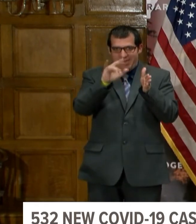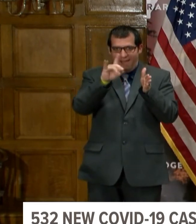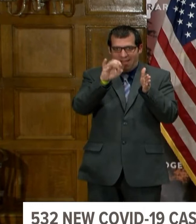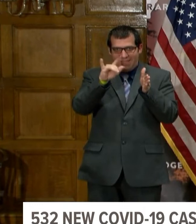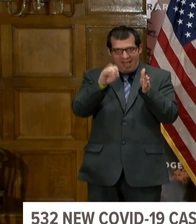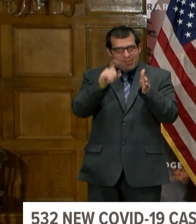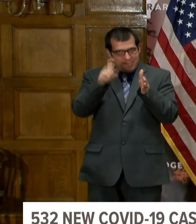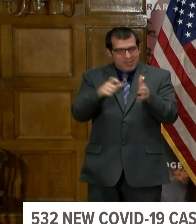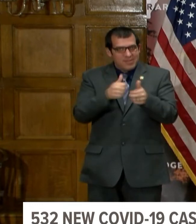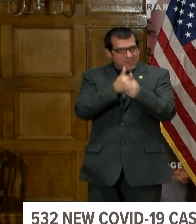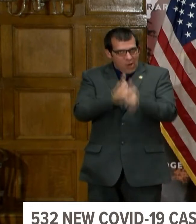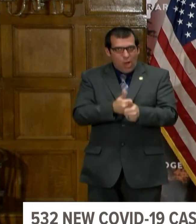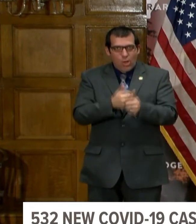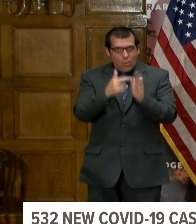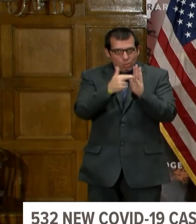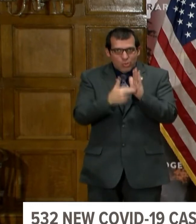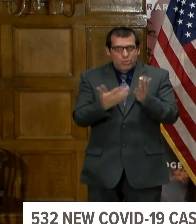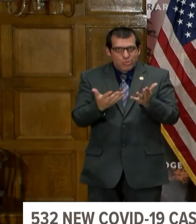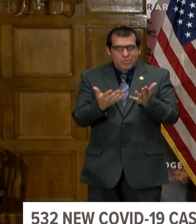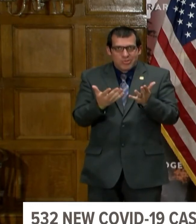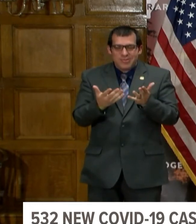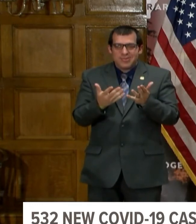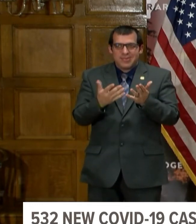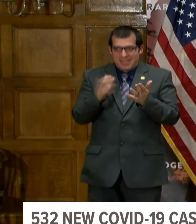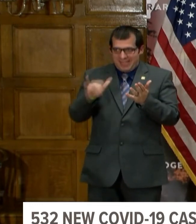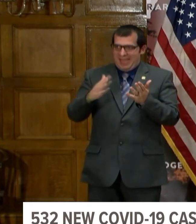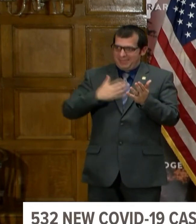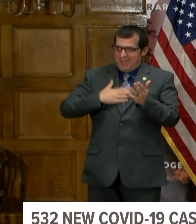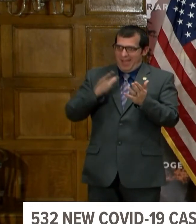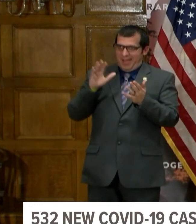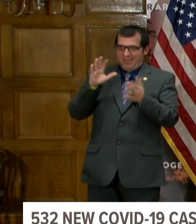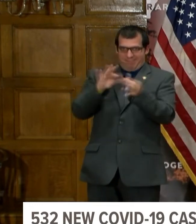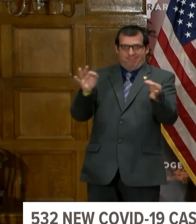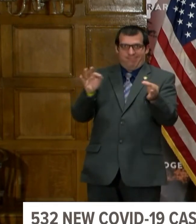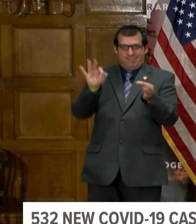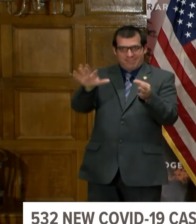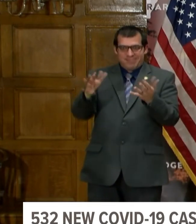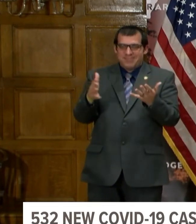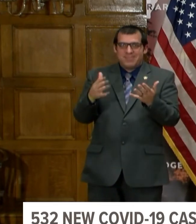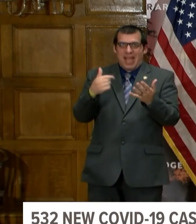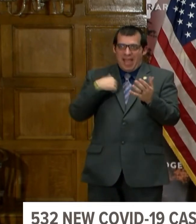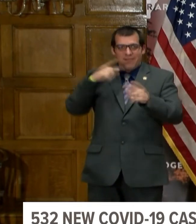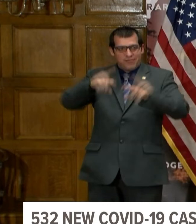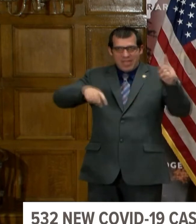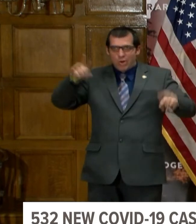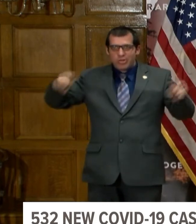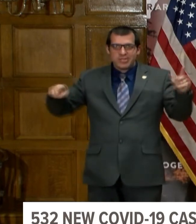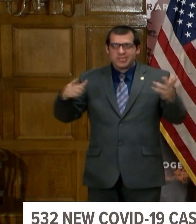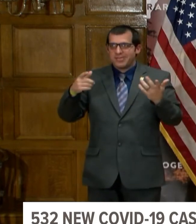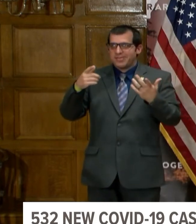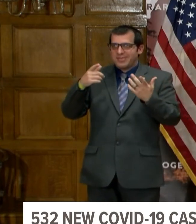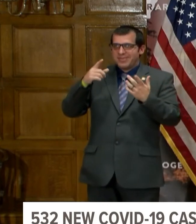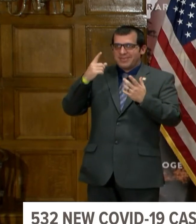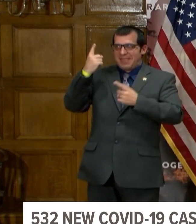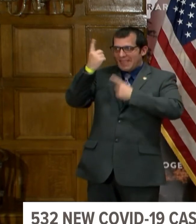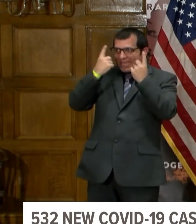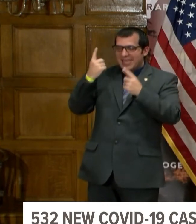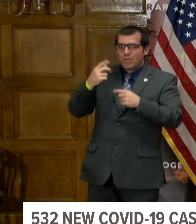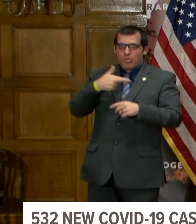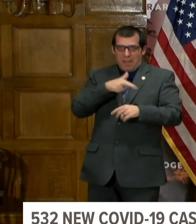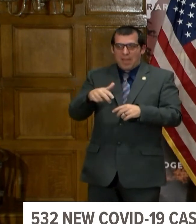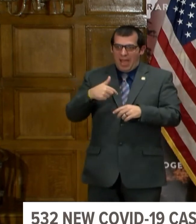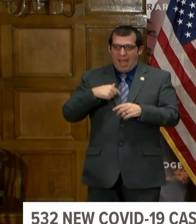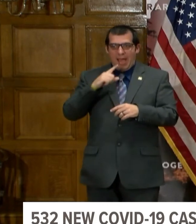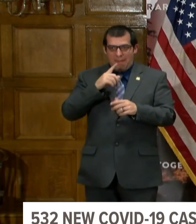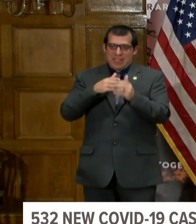You've got various levels of thinking on this within a broad, diverse party. I'm the